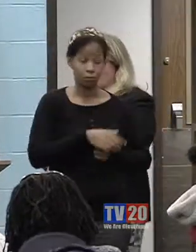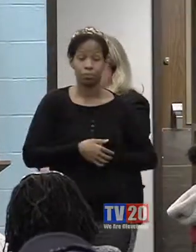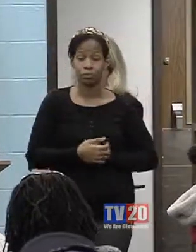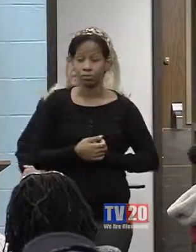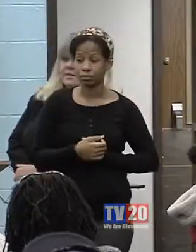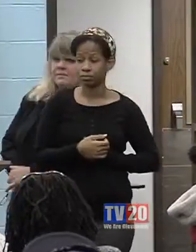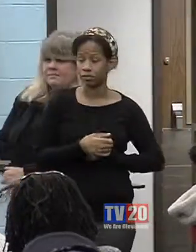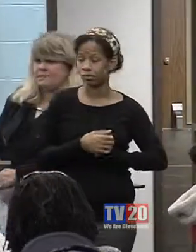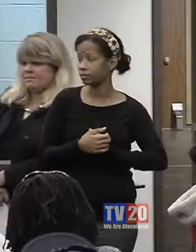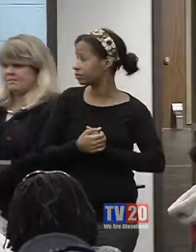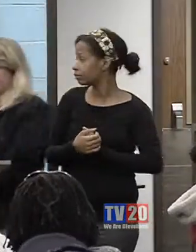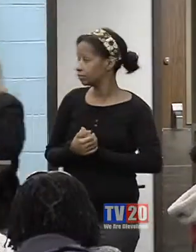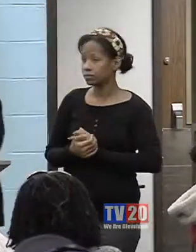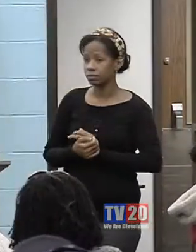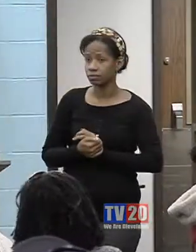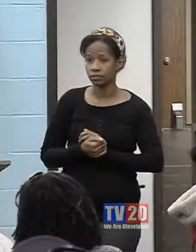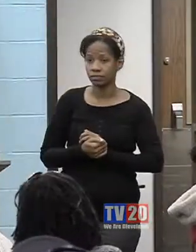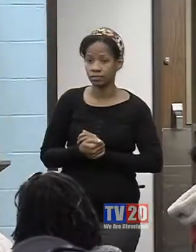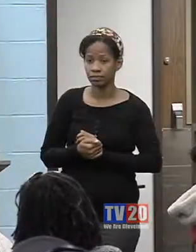Ndugu.